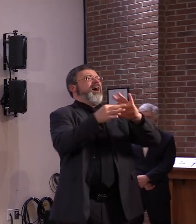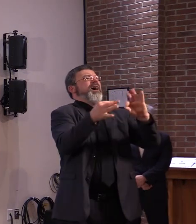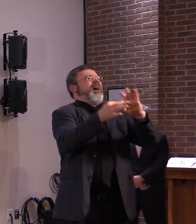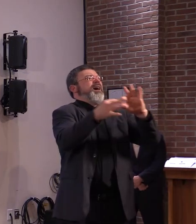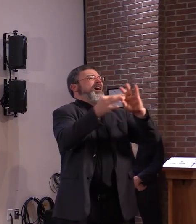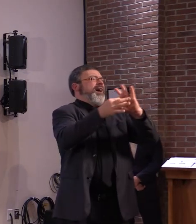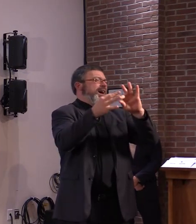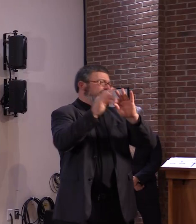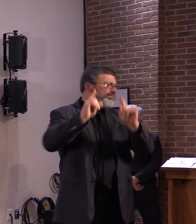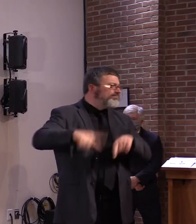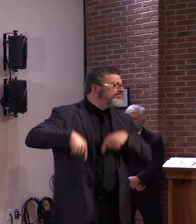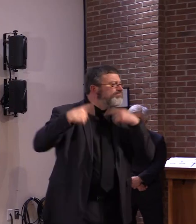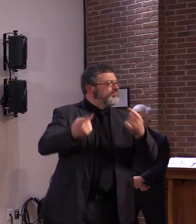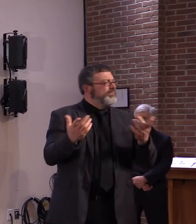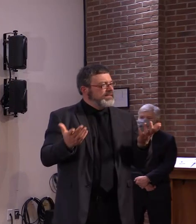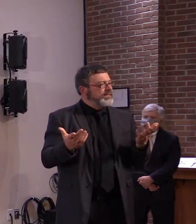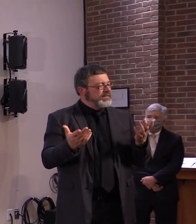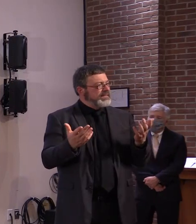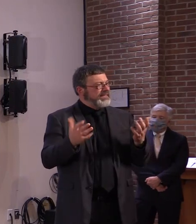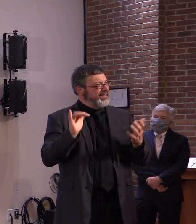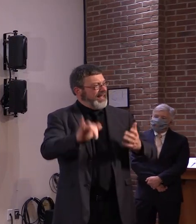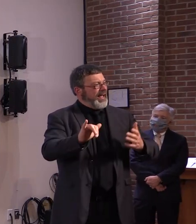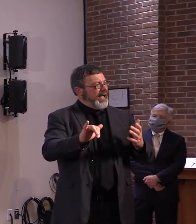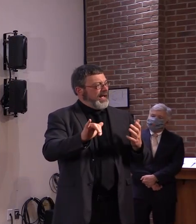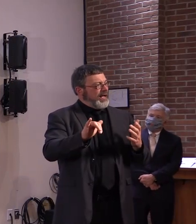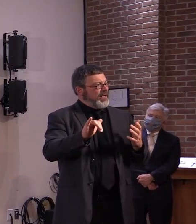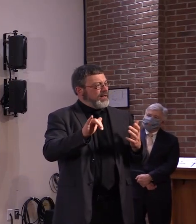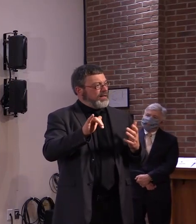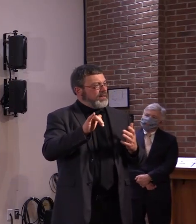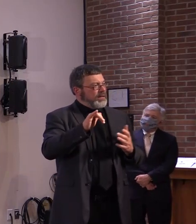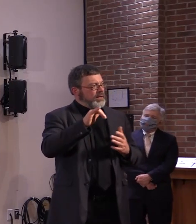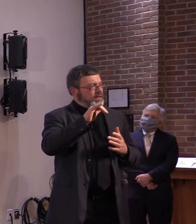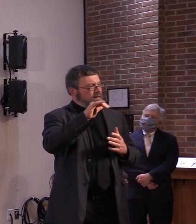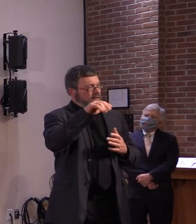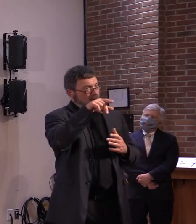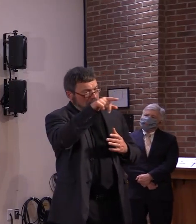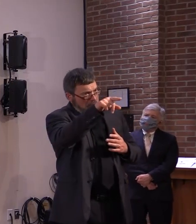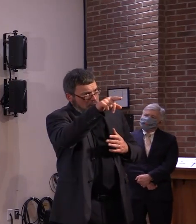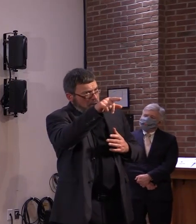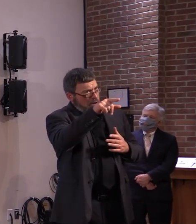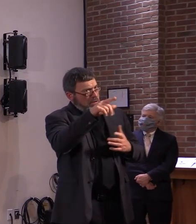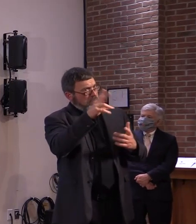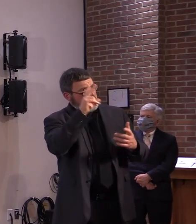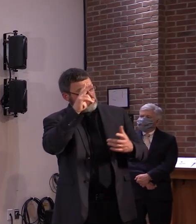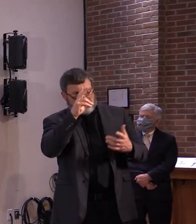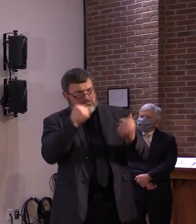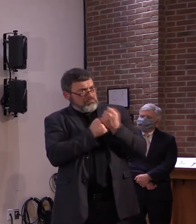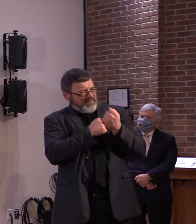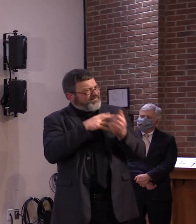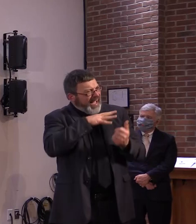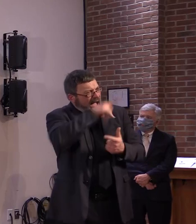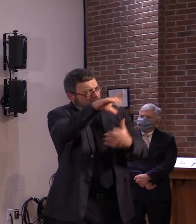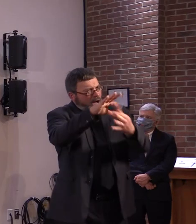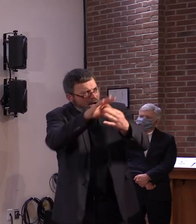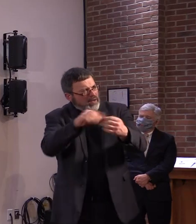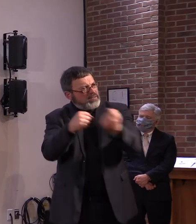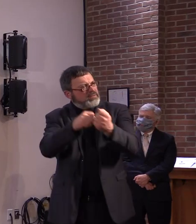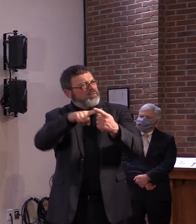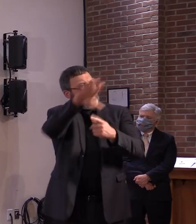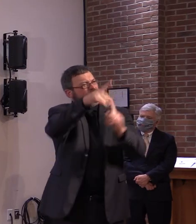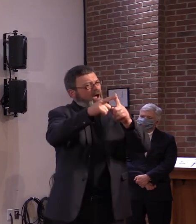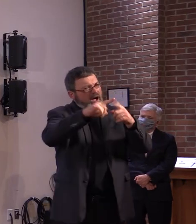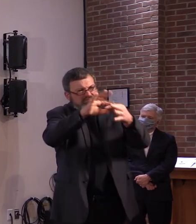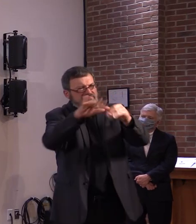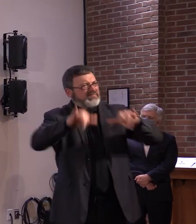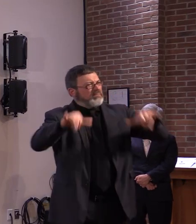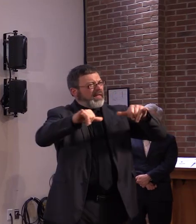I hope you can promote that as well, because it's something that's really needed and necessary for